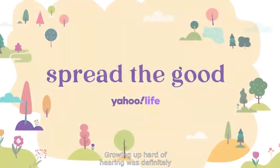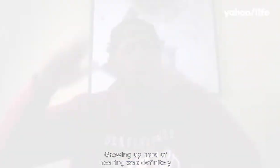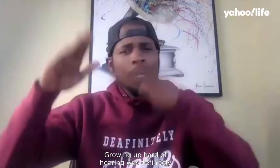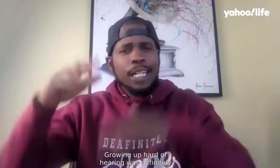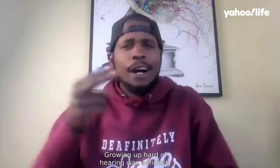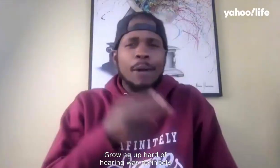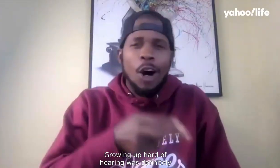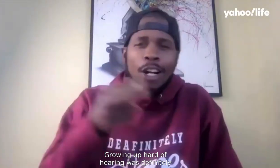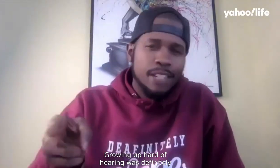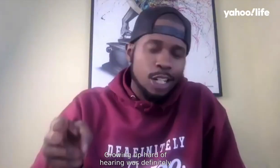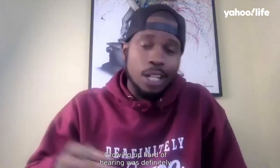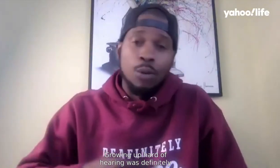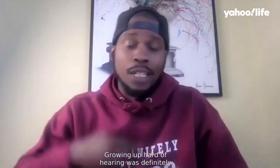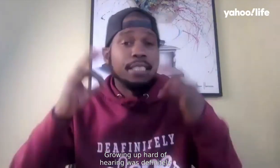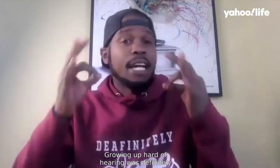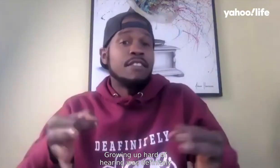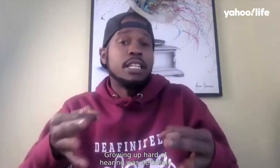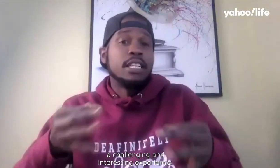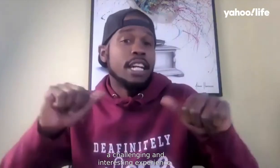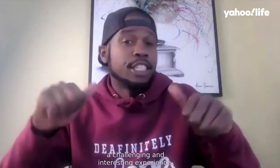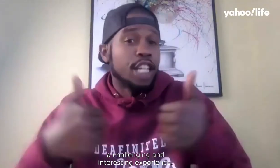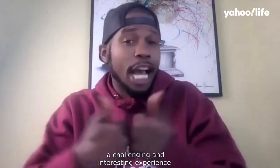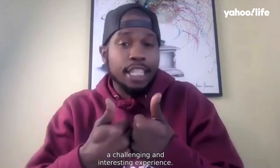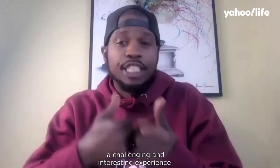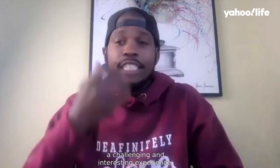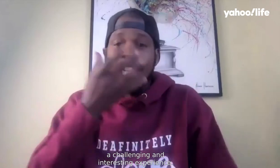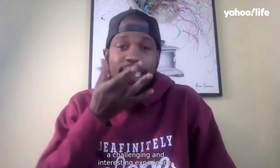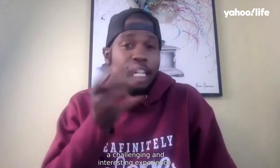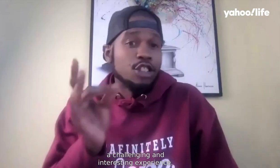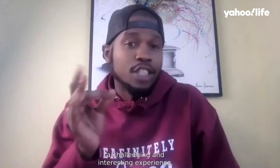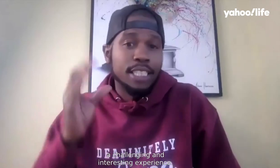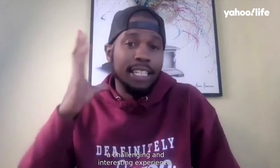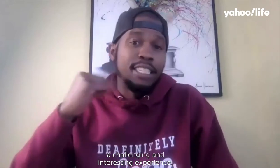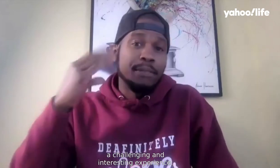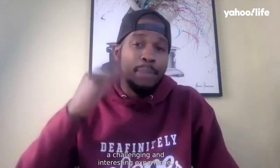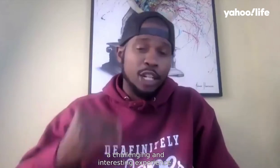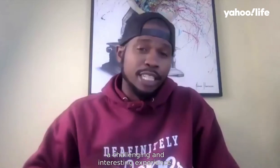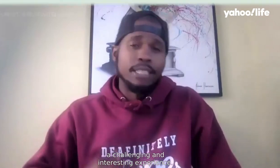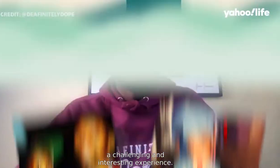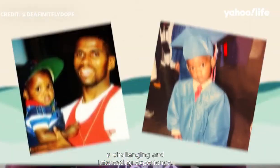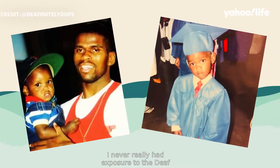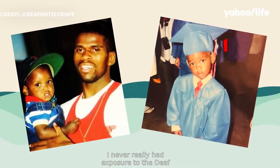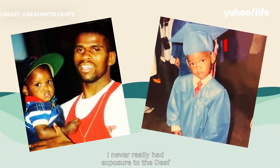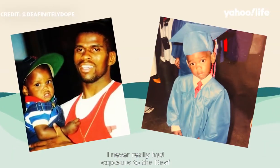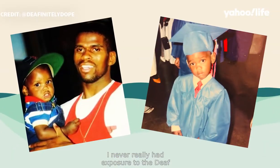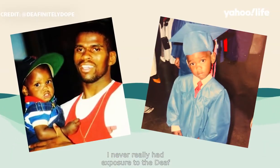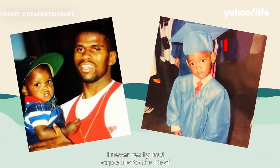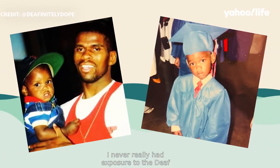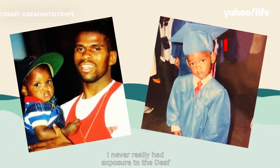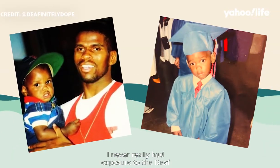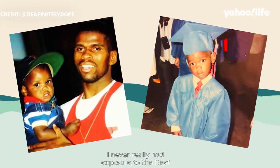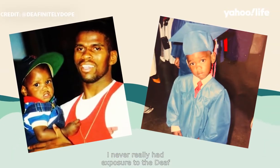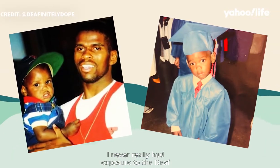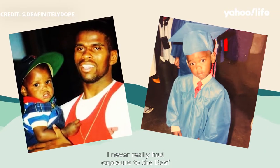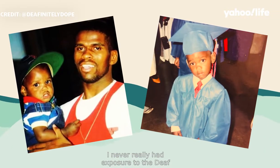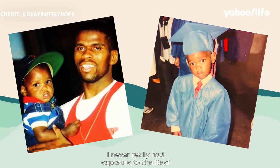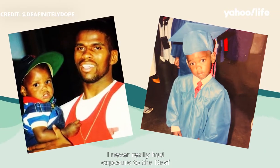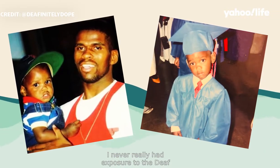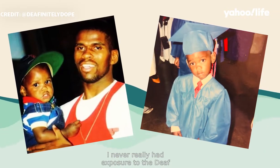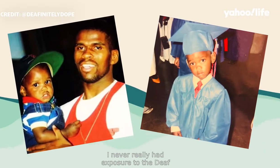Growing up, hard of hearing was definitely a challenging and interesting experience. I never really had exposure to the